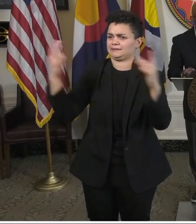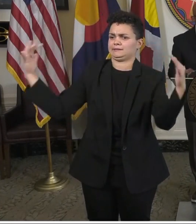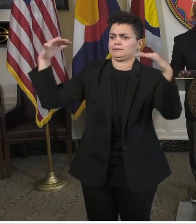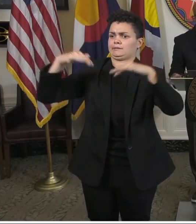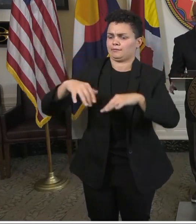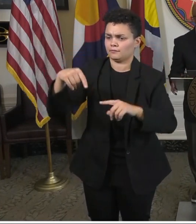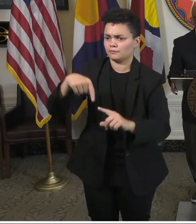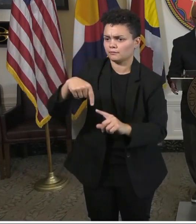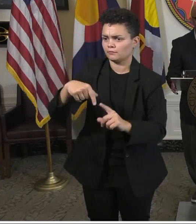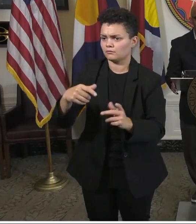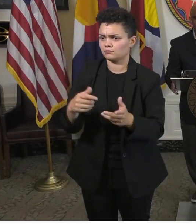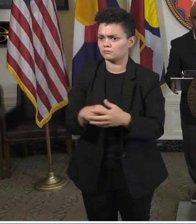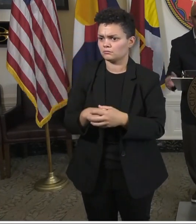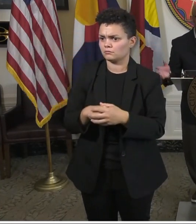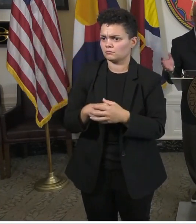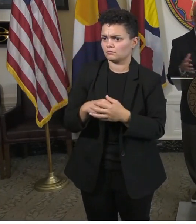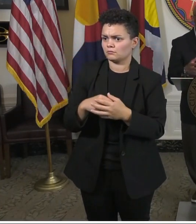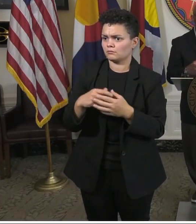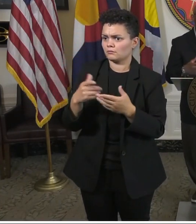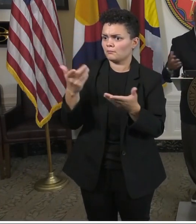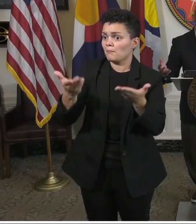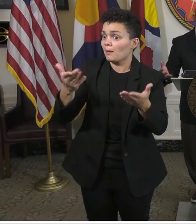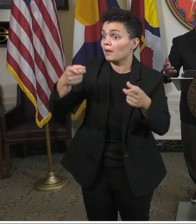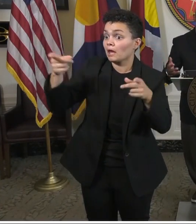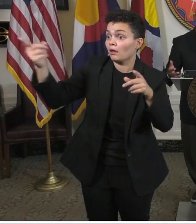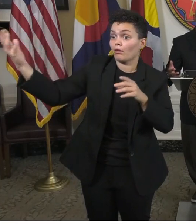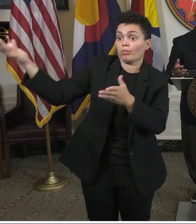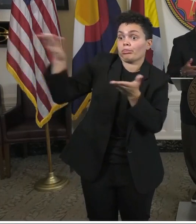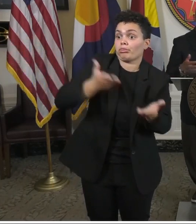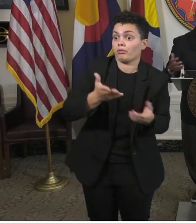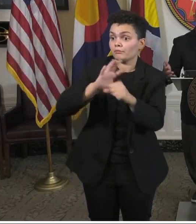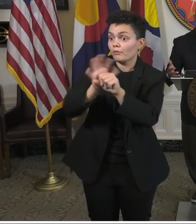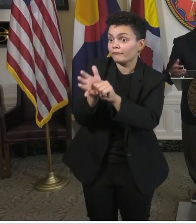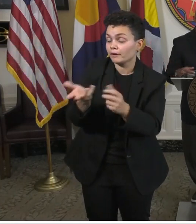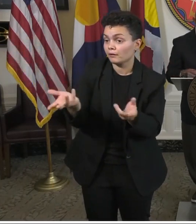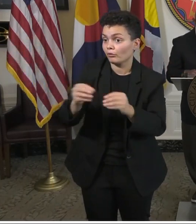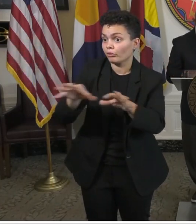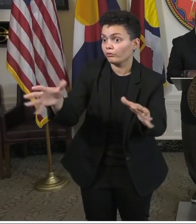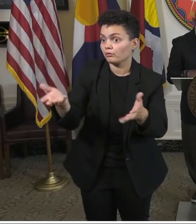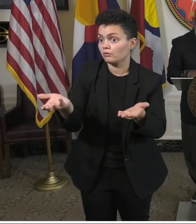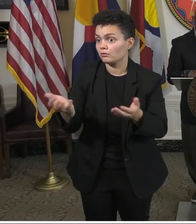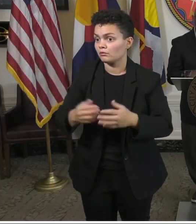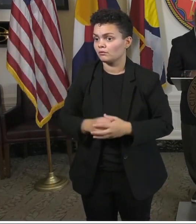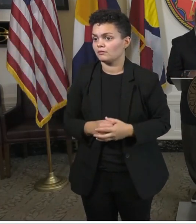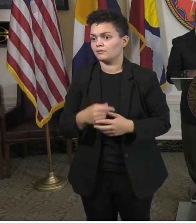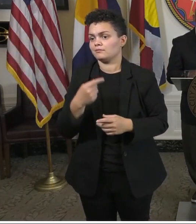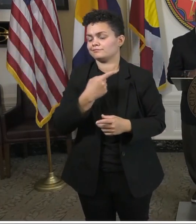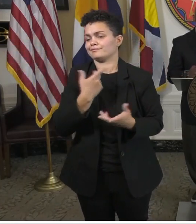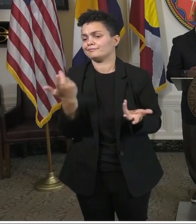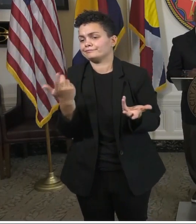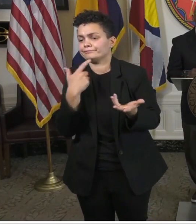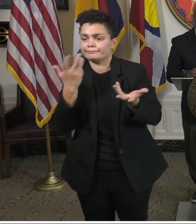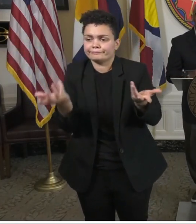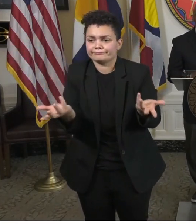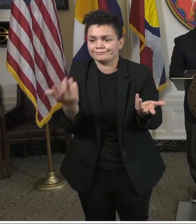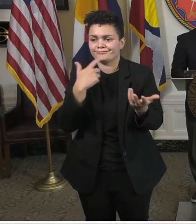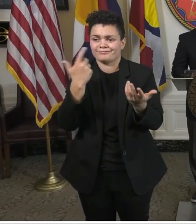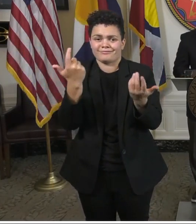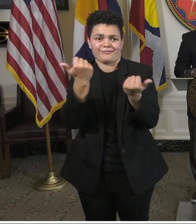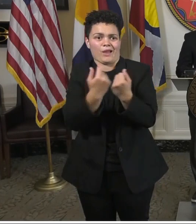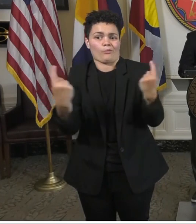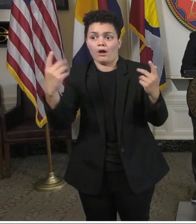to the latter part of your question, anyone who comes from anywhere outside of Denver or Colorado, we obviously are concerned about carrying the